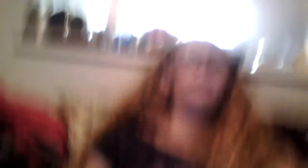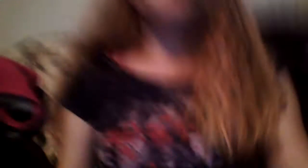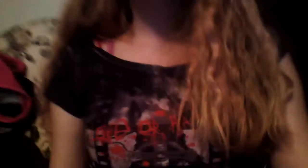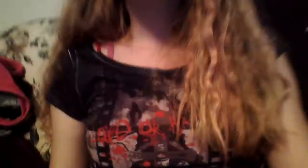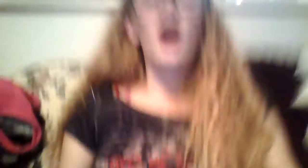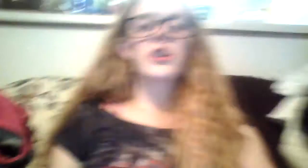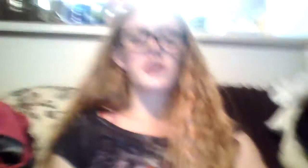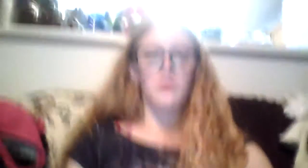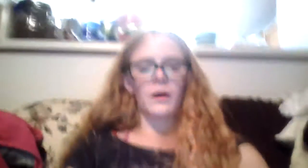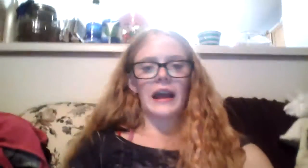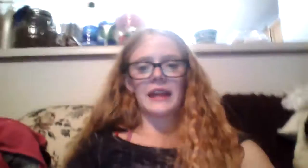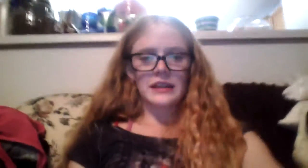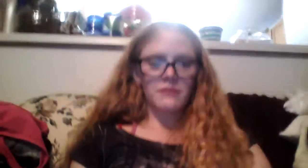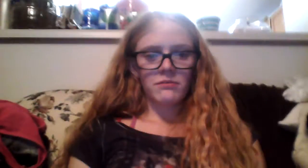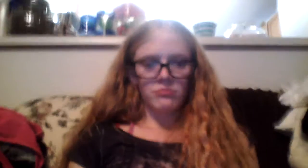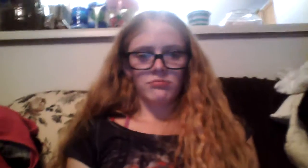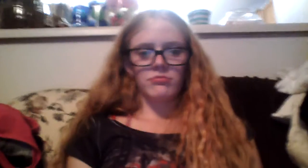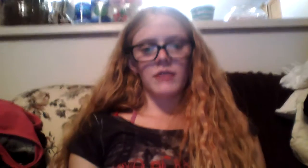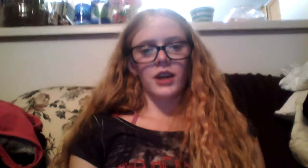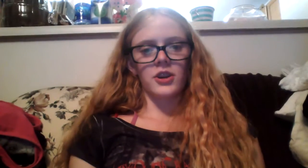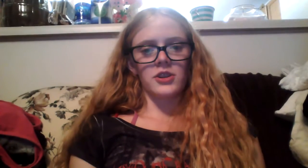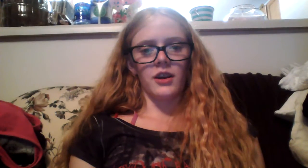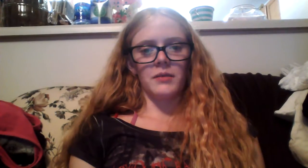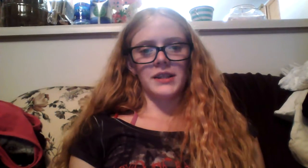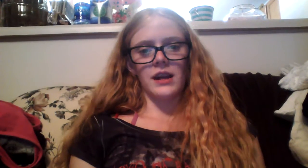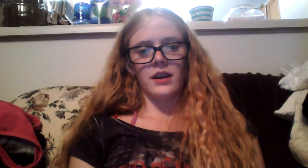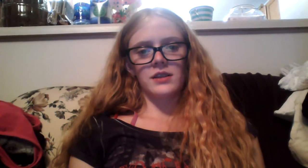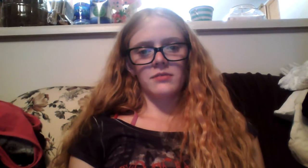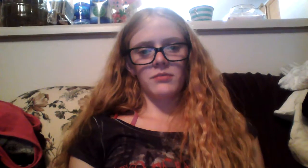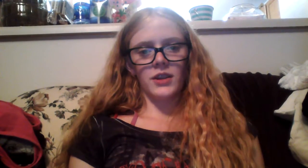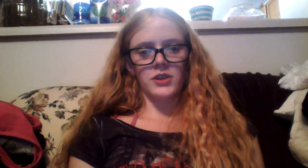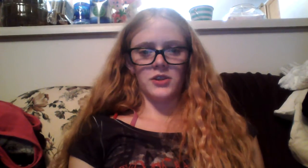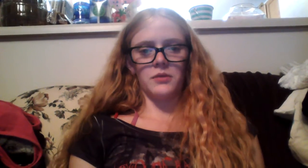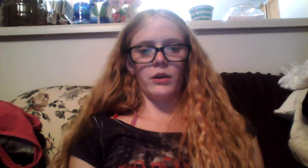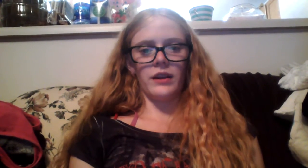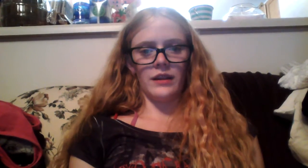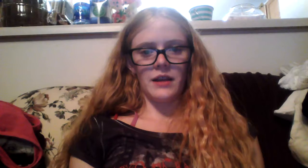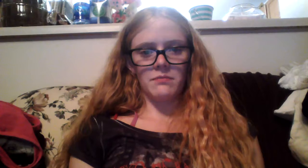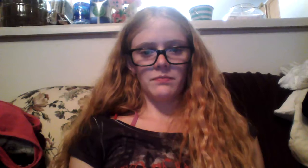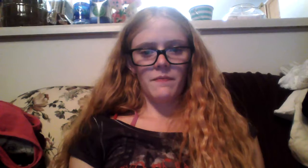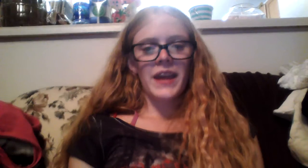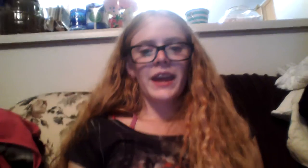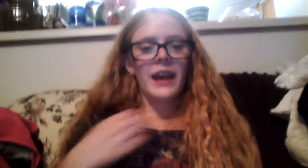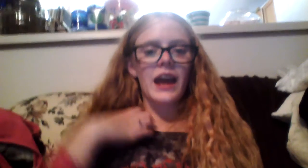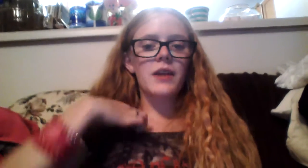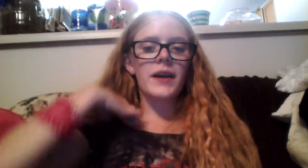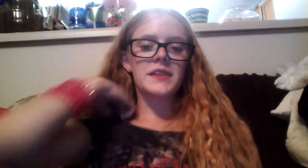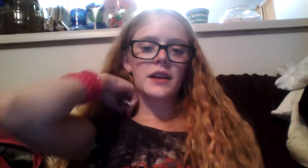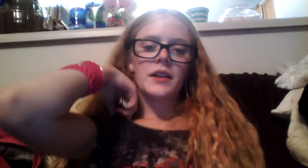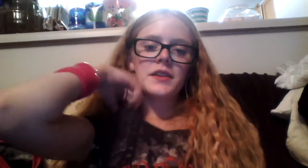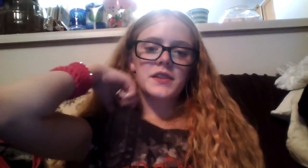My socks are white. I'm not going to show you my socks, because there's no point in that. Anyways, so...